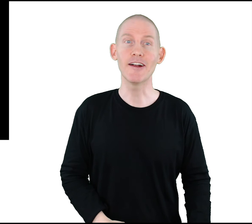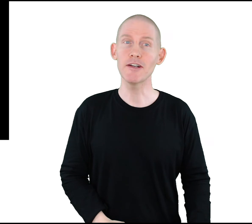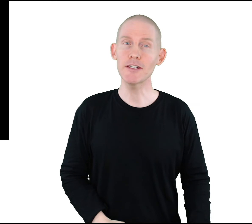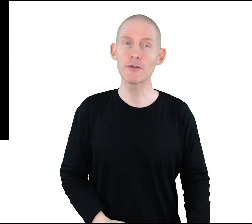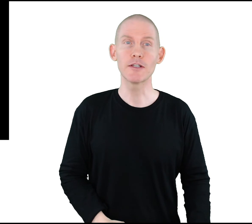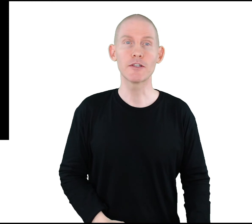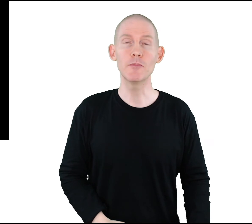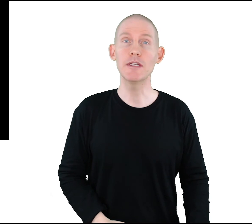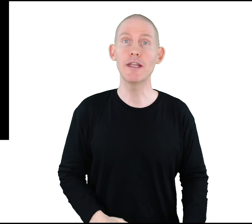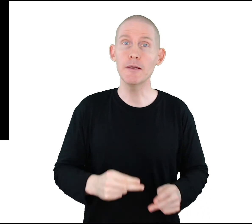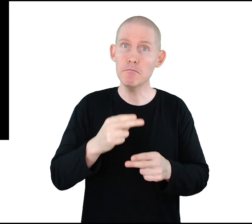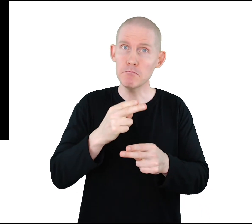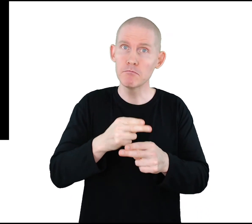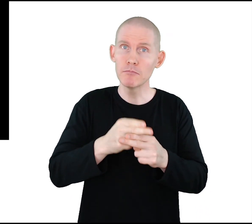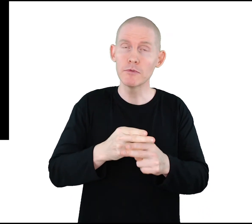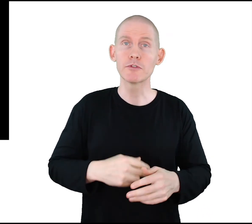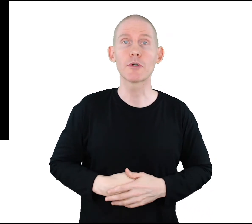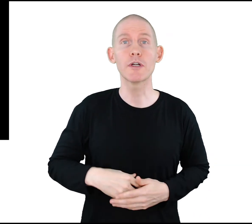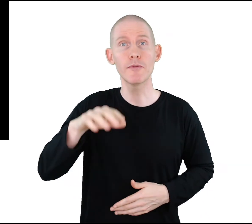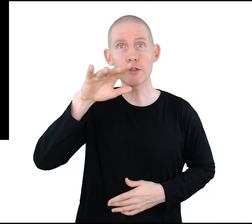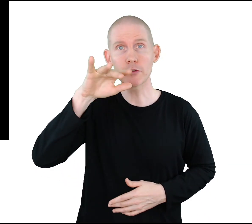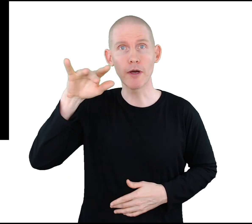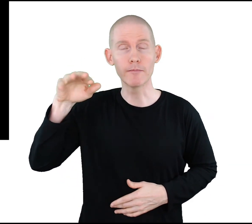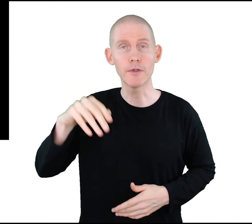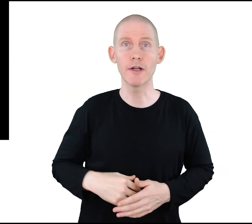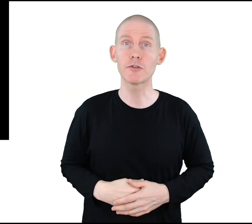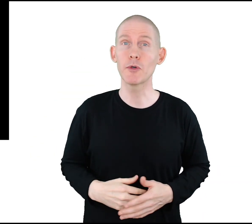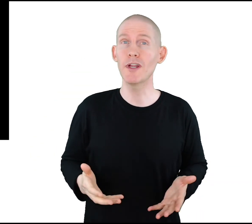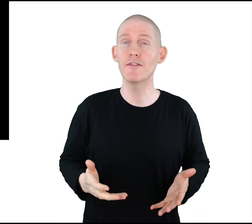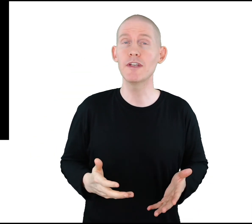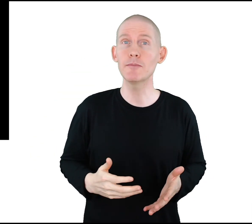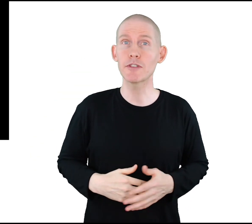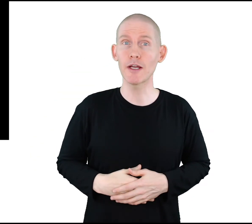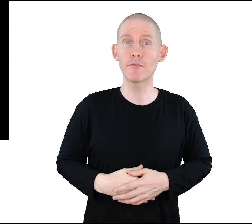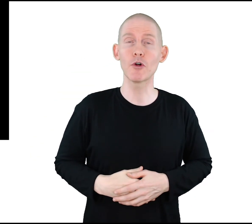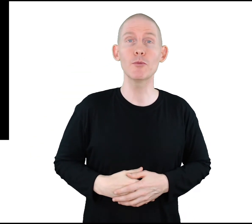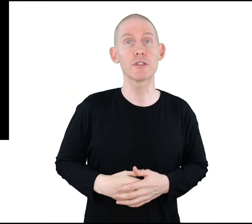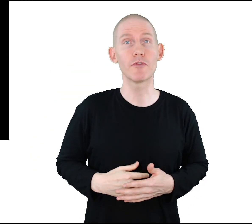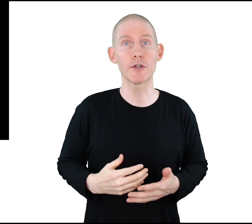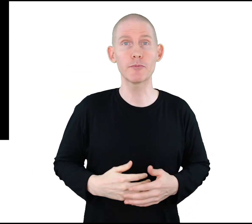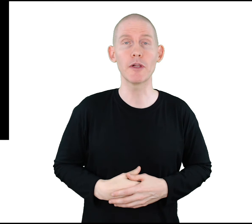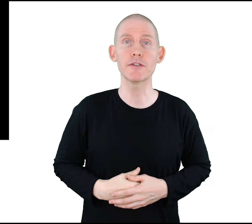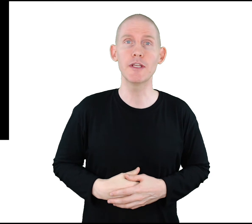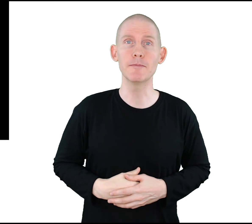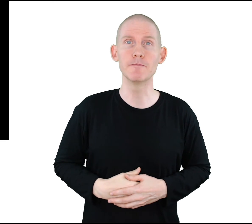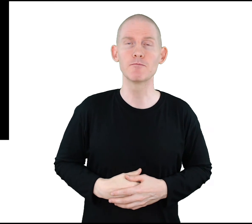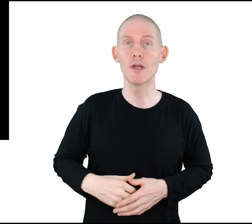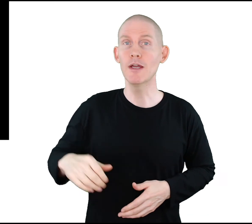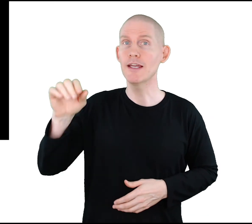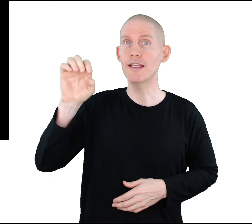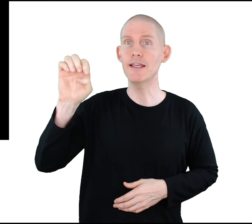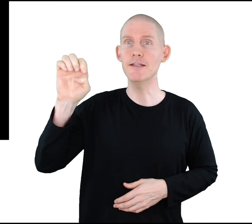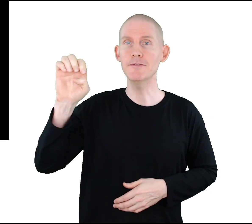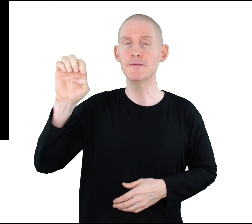Eric, going to be a name. So we're going to finger spell. All right, so we don't have a name sign for him. We'll just finger spell his name. E-R-I-C.